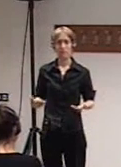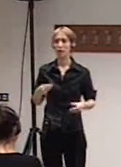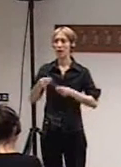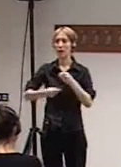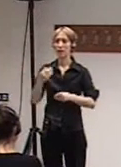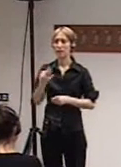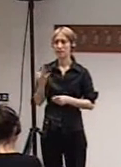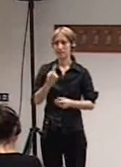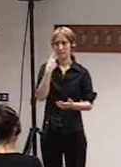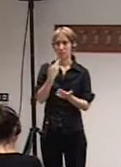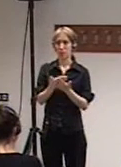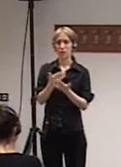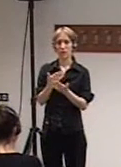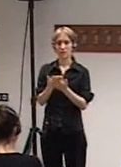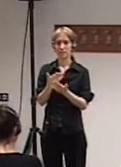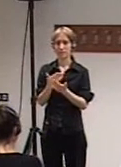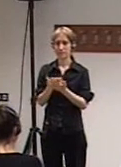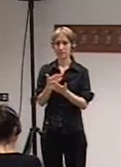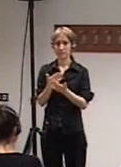Not yet.